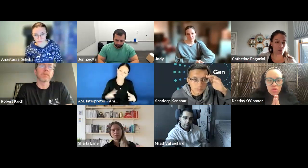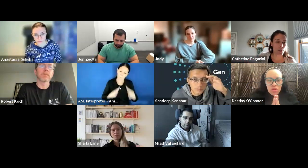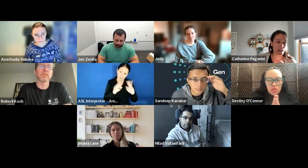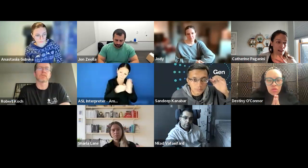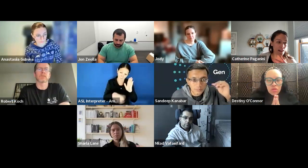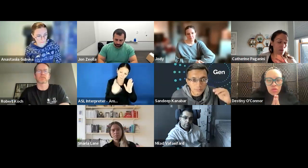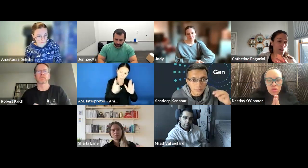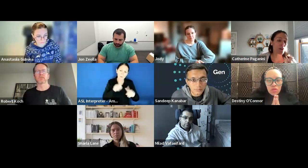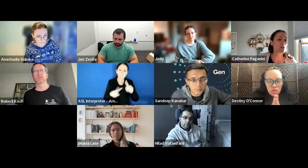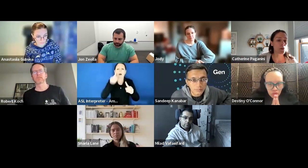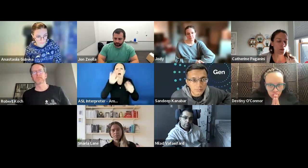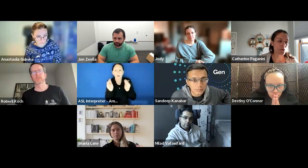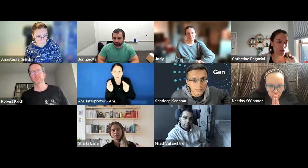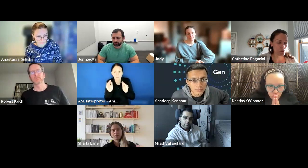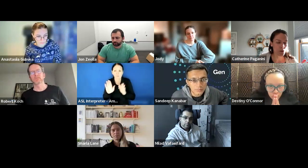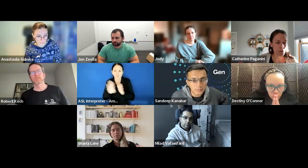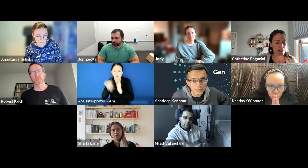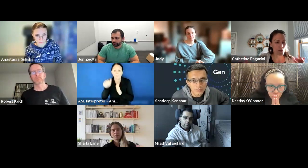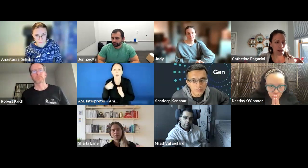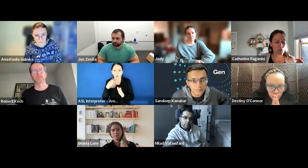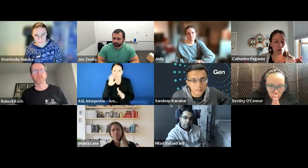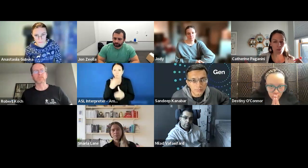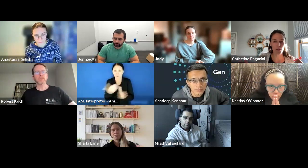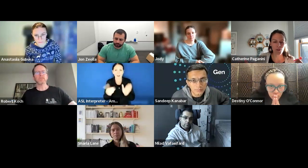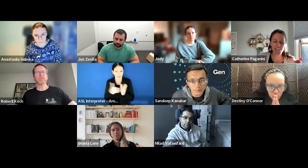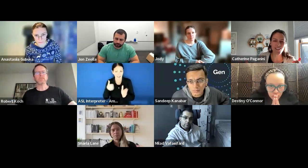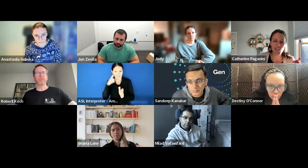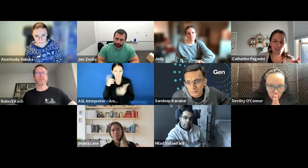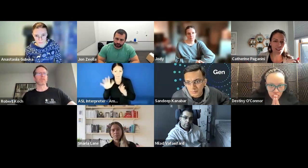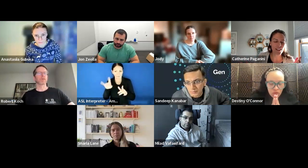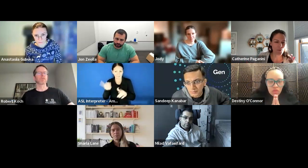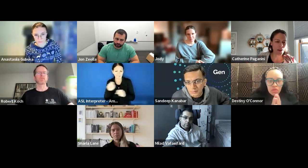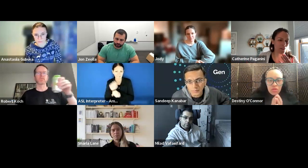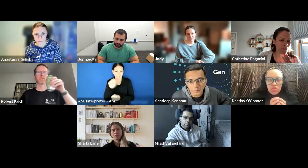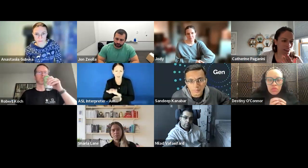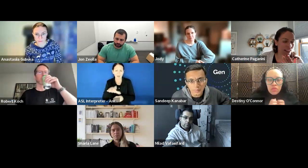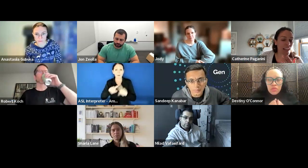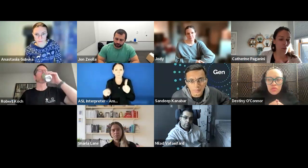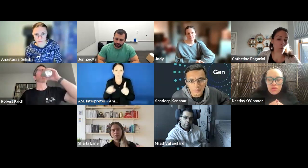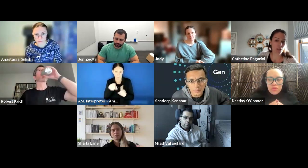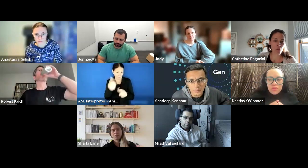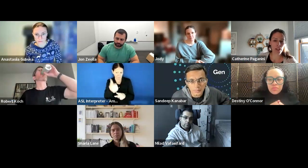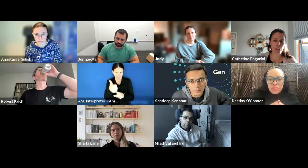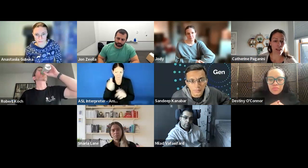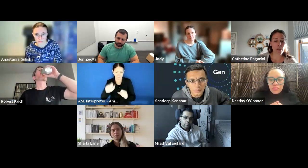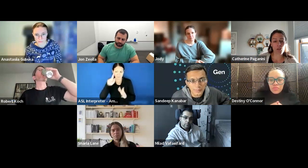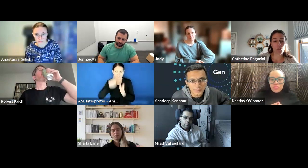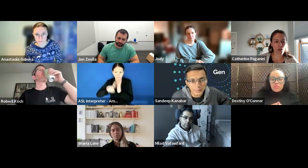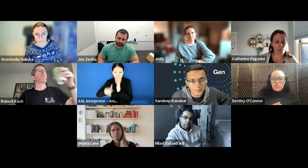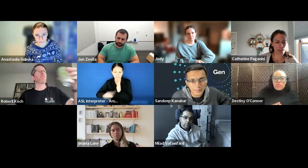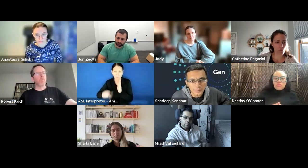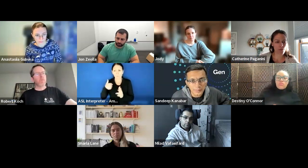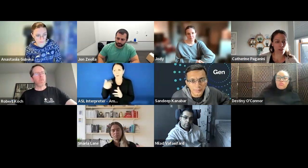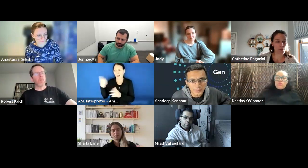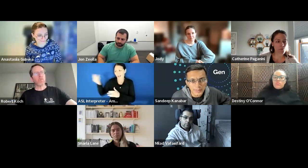I can share that again, but you can do your own research too, but like we had a pro doing research, so it's like if you want, you can do that. That should